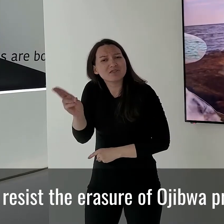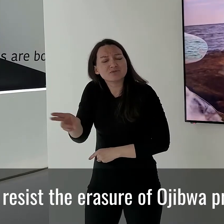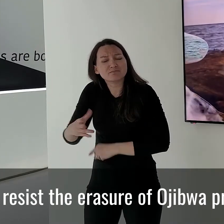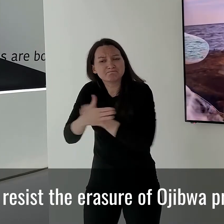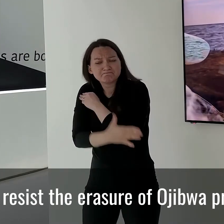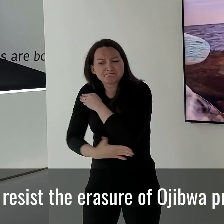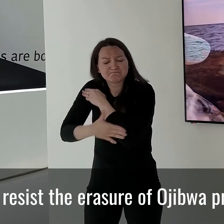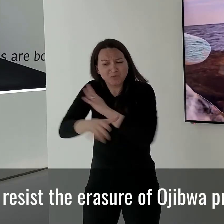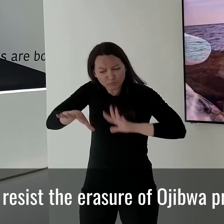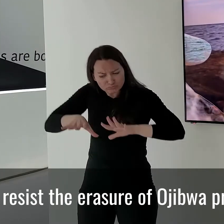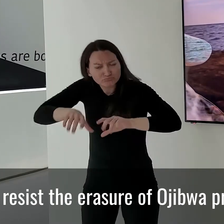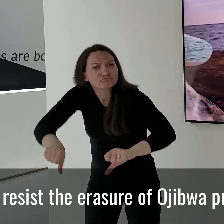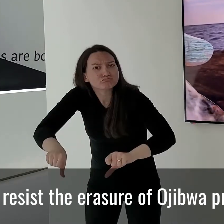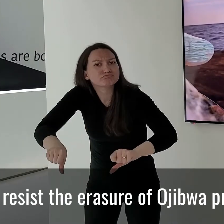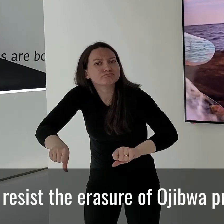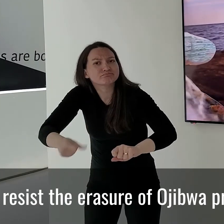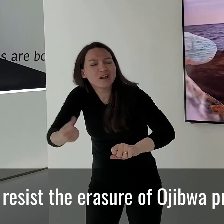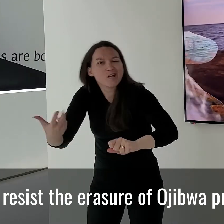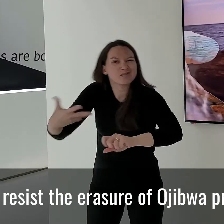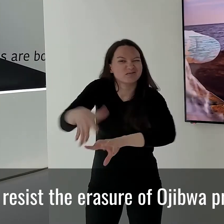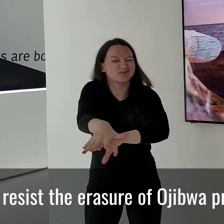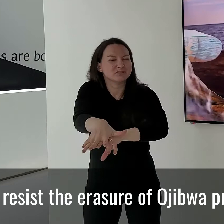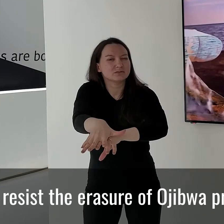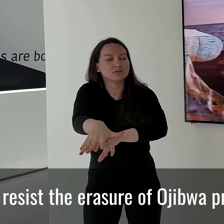and colonialist control.